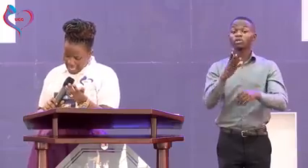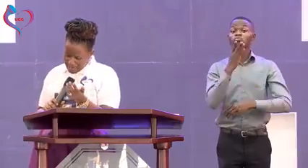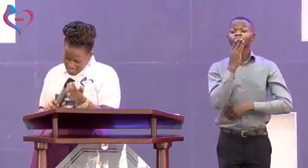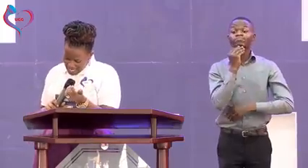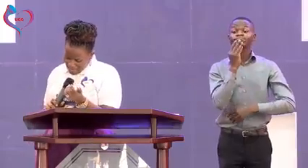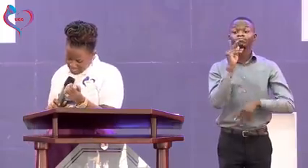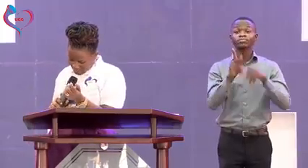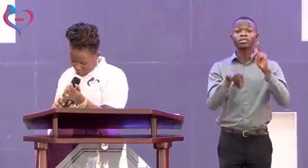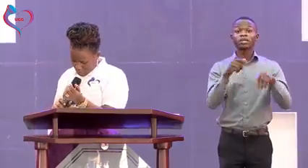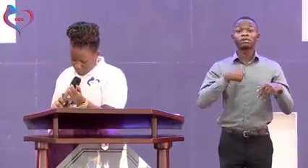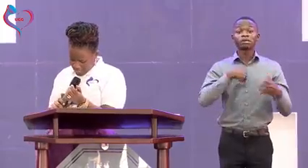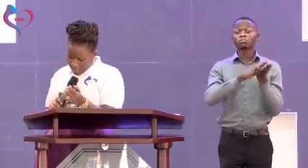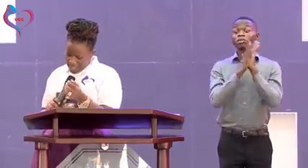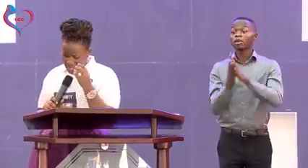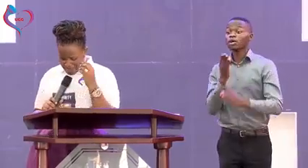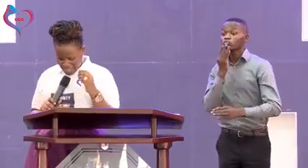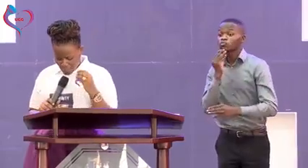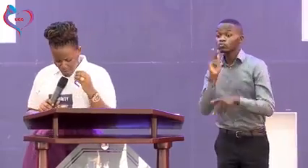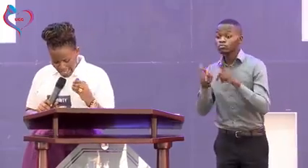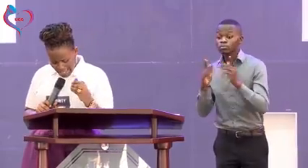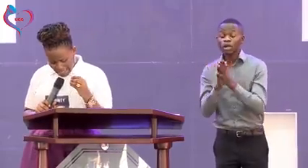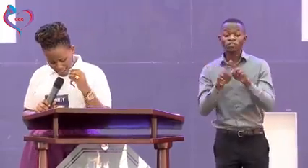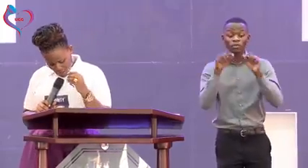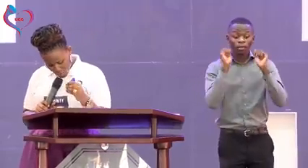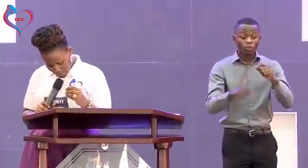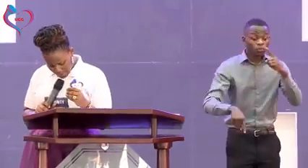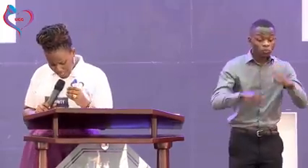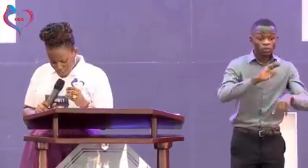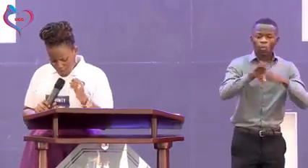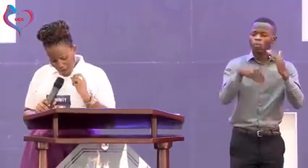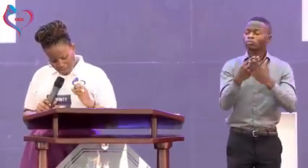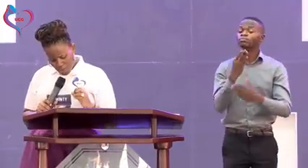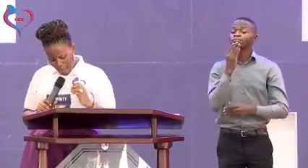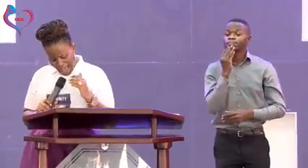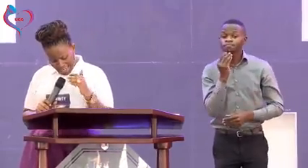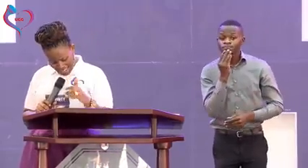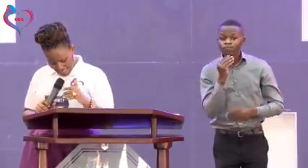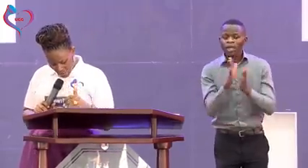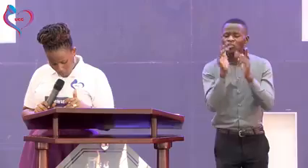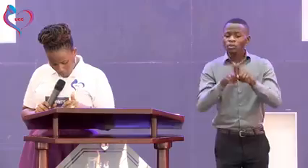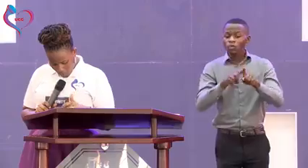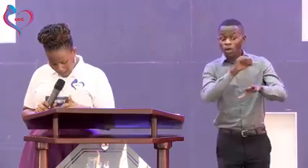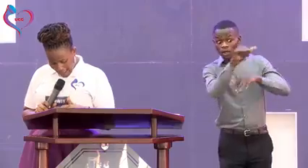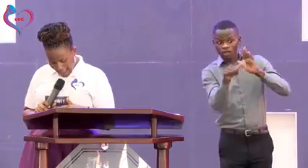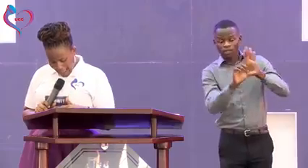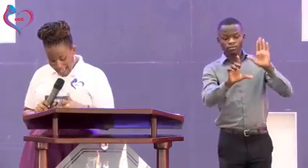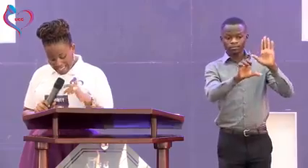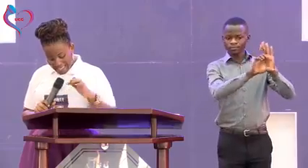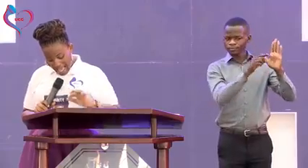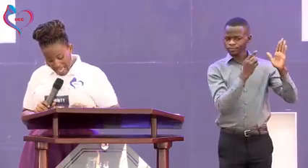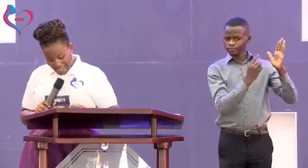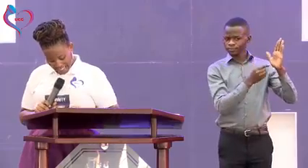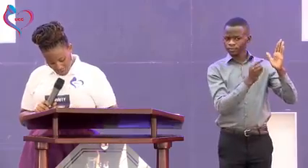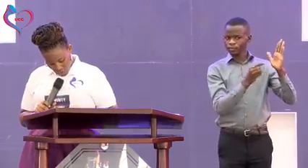Jews, I became as a Jew, that I might win Jews. To those who are under the law,